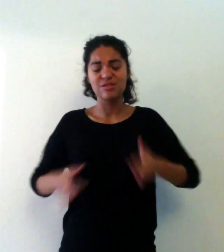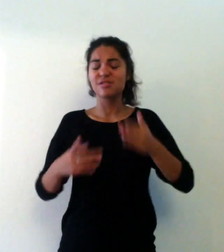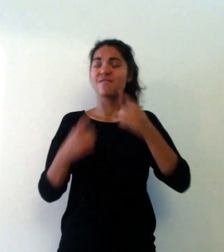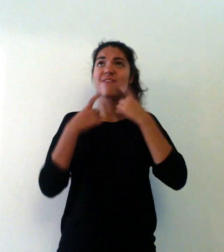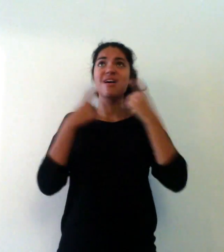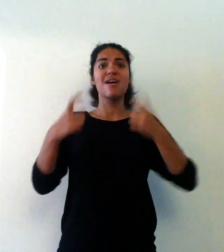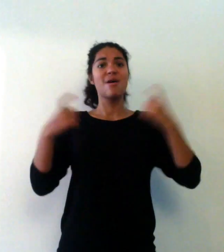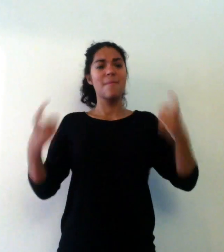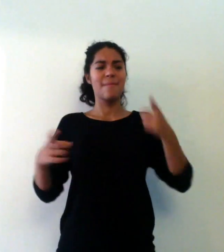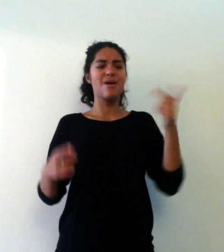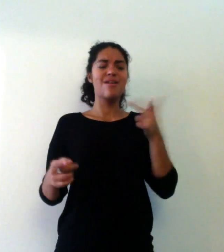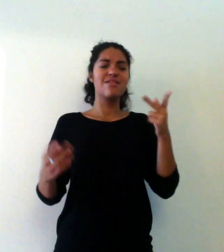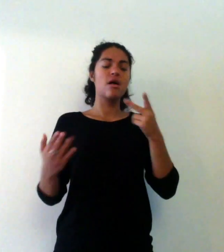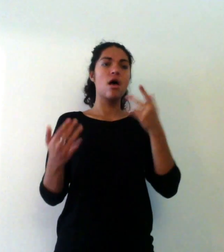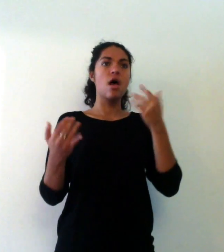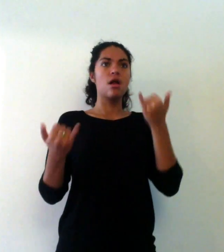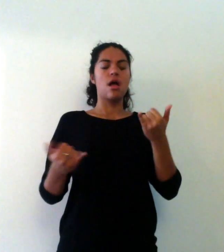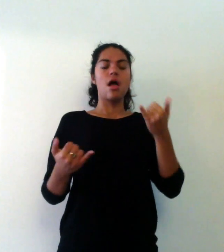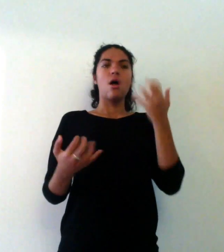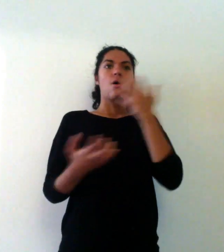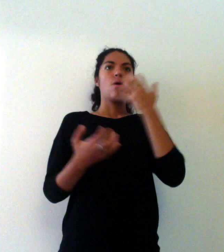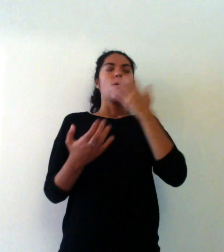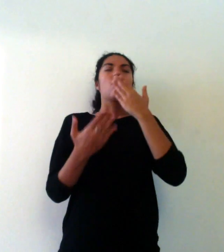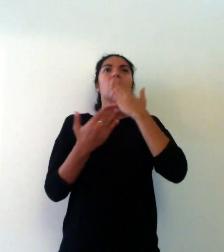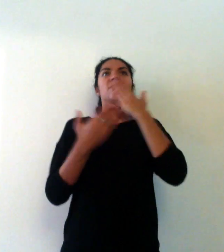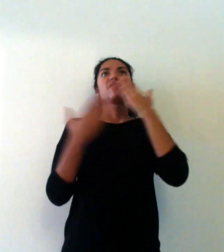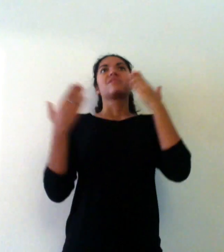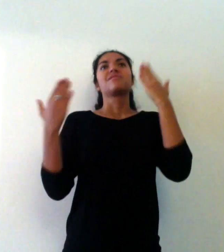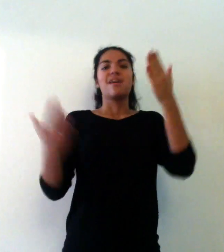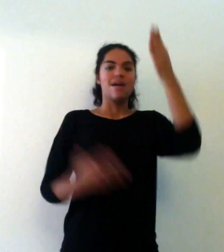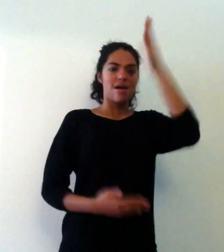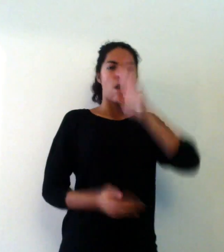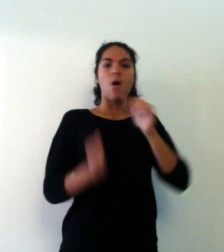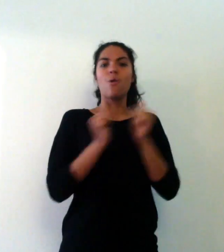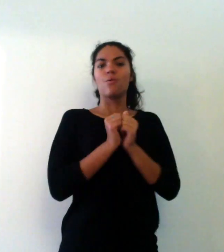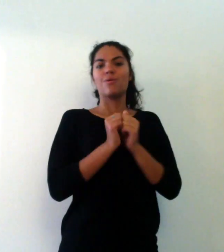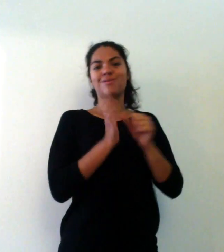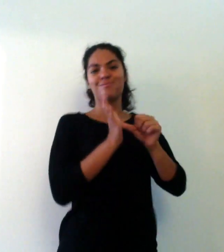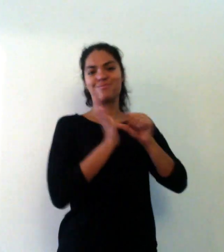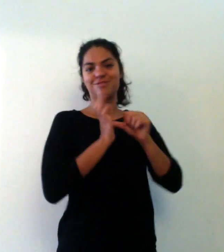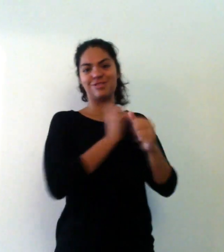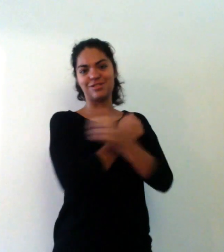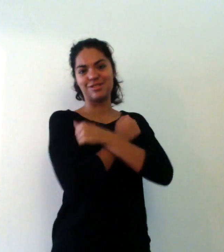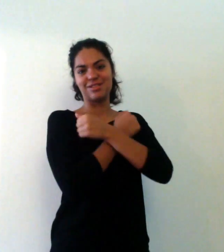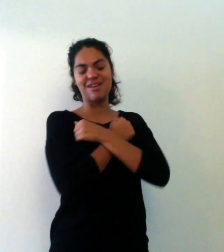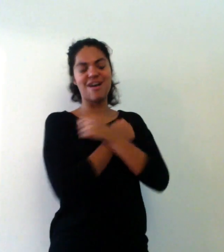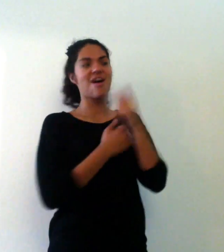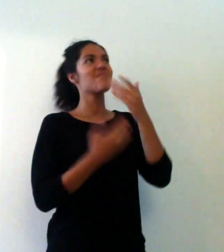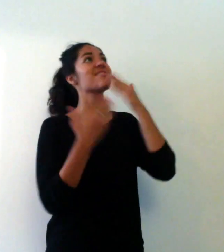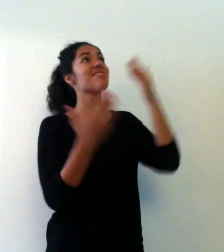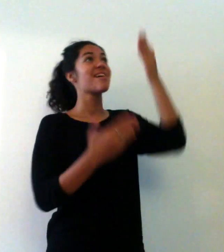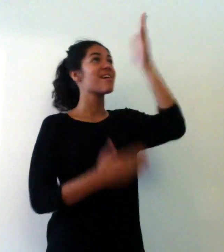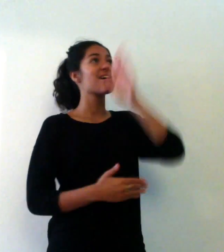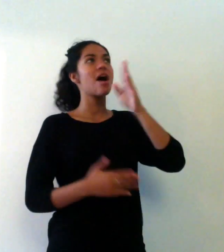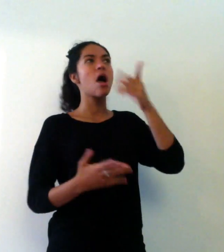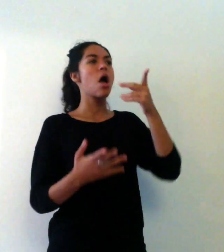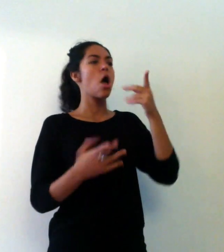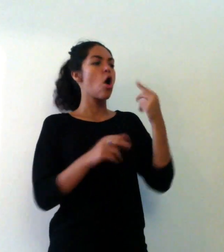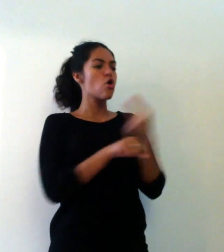appreciation love for a God who had delivered them from such a dark experience in the past. You see how loneliness can be